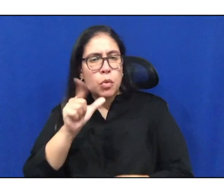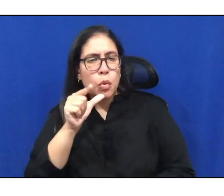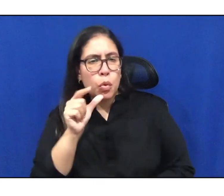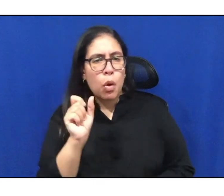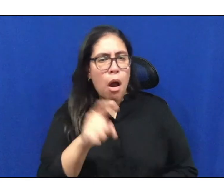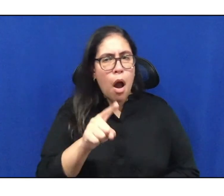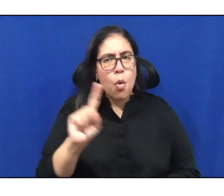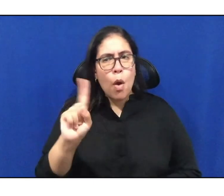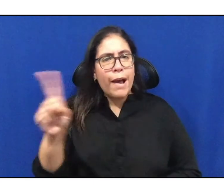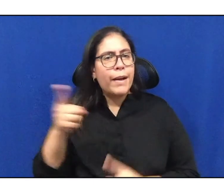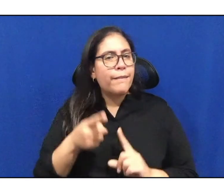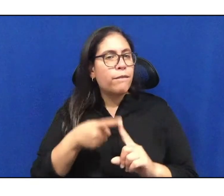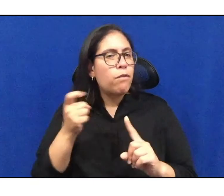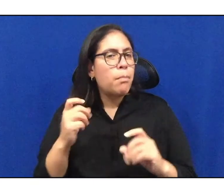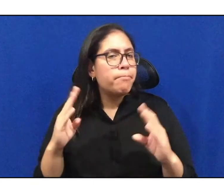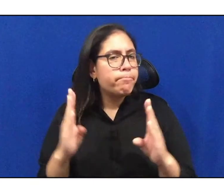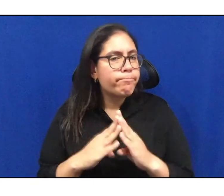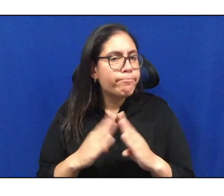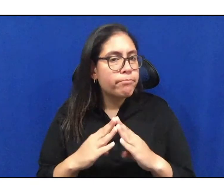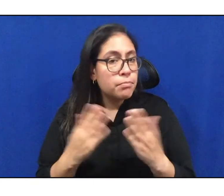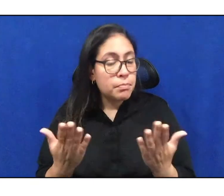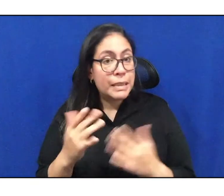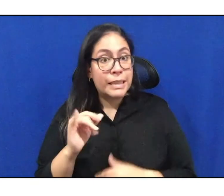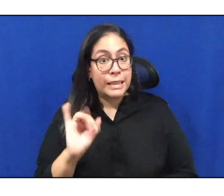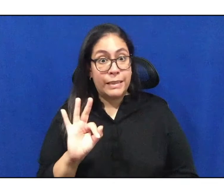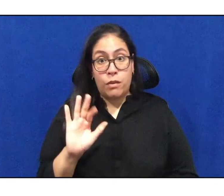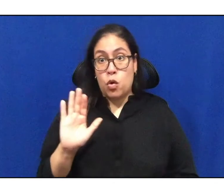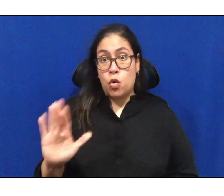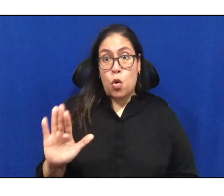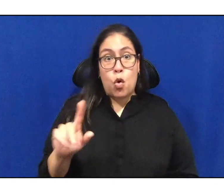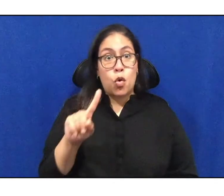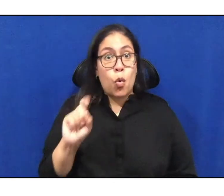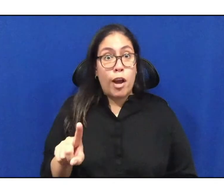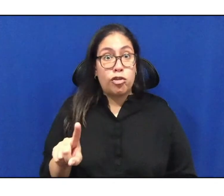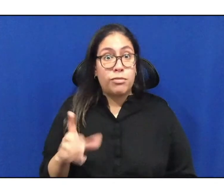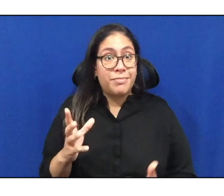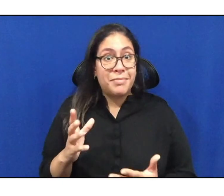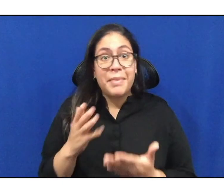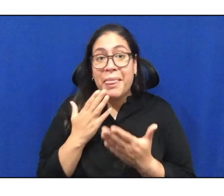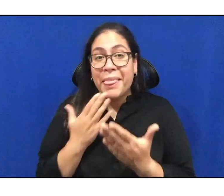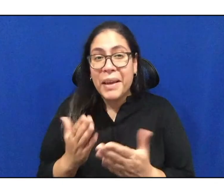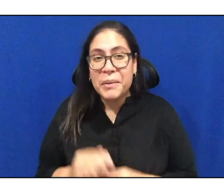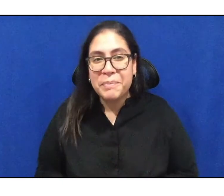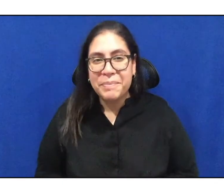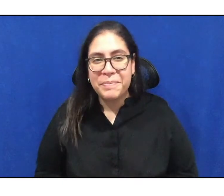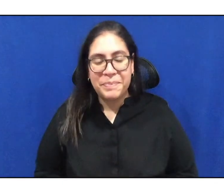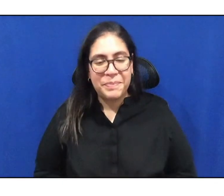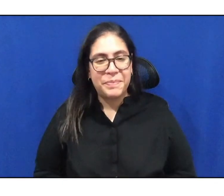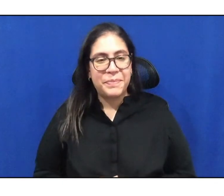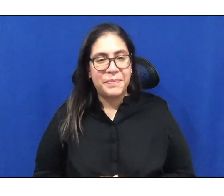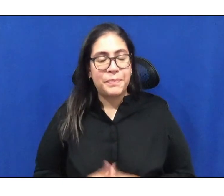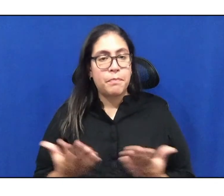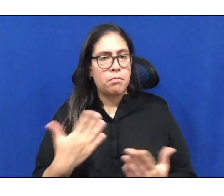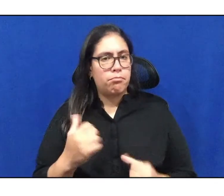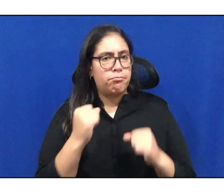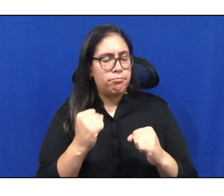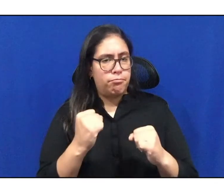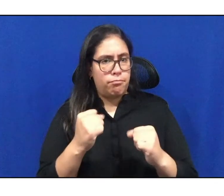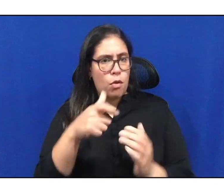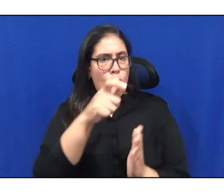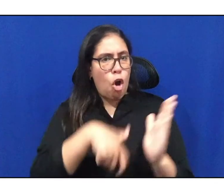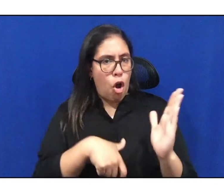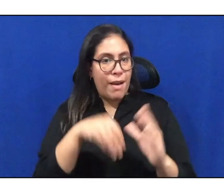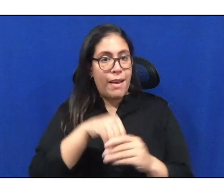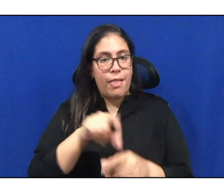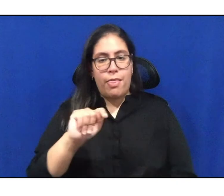So if it's your question, then thank you. There was a powerful article that came out in the Atlantic a few days ago